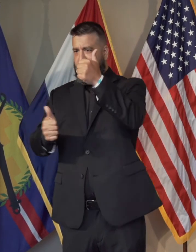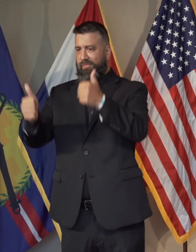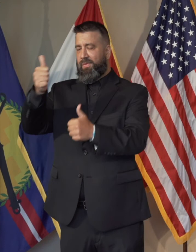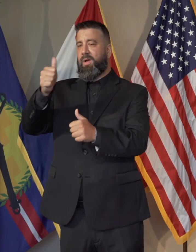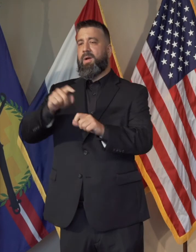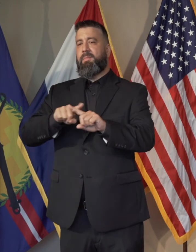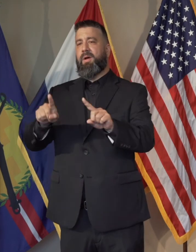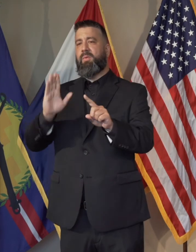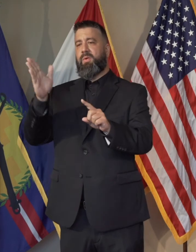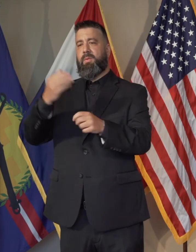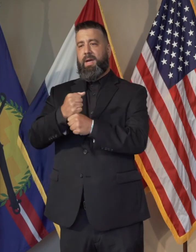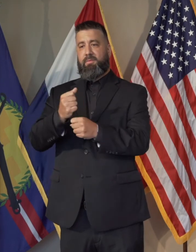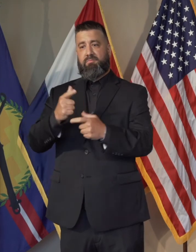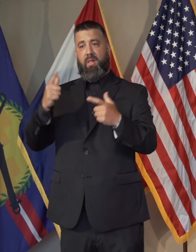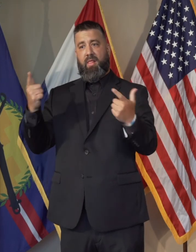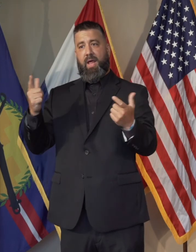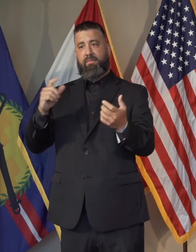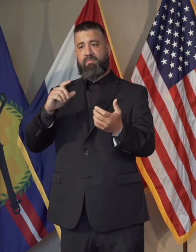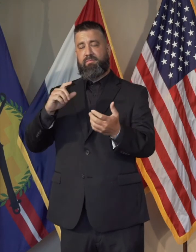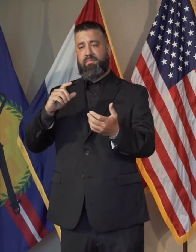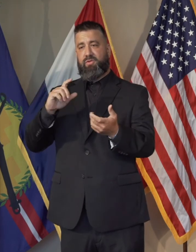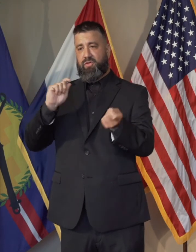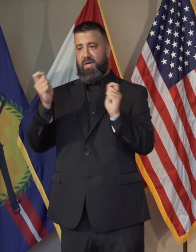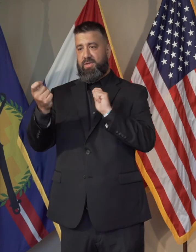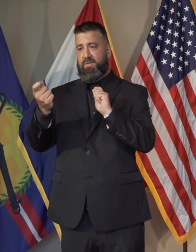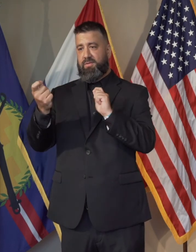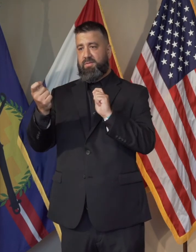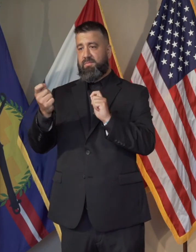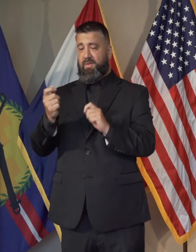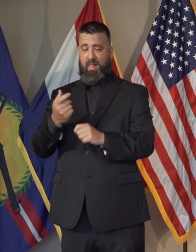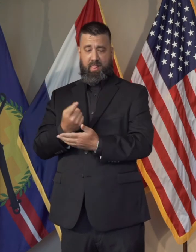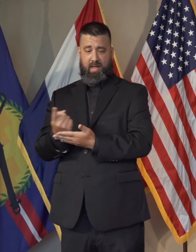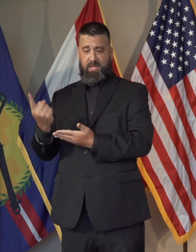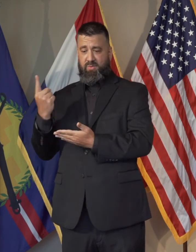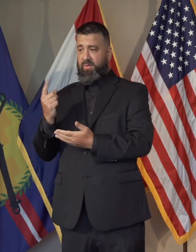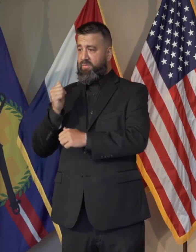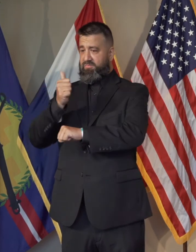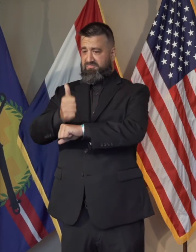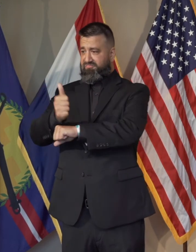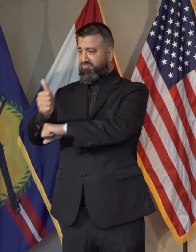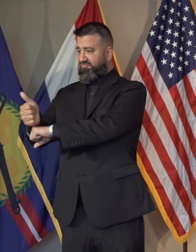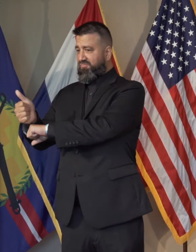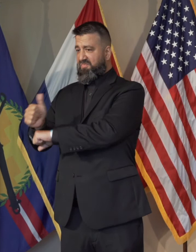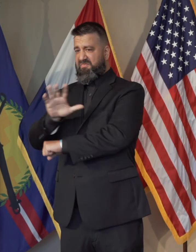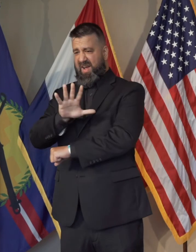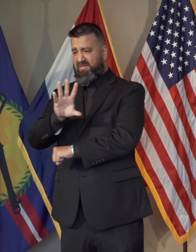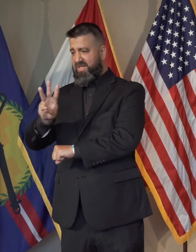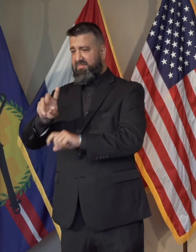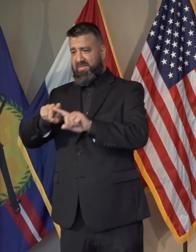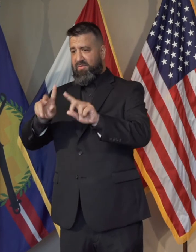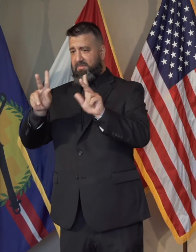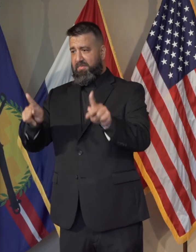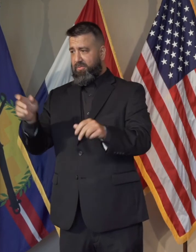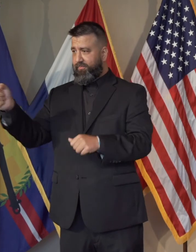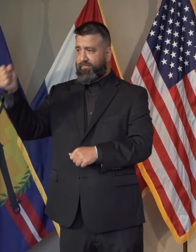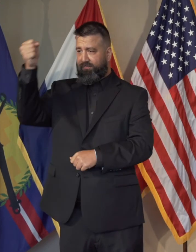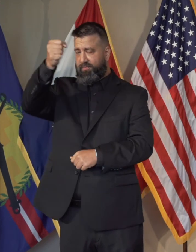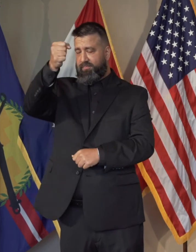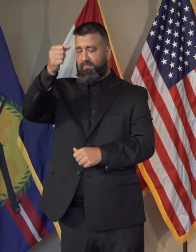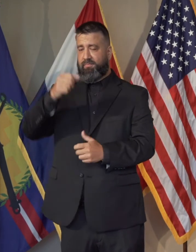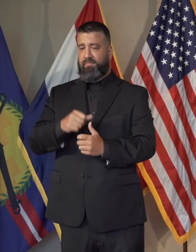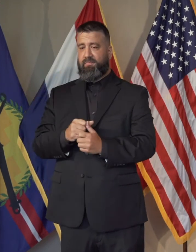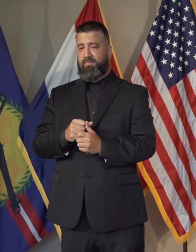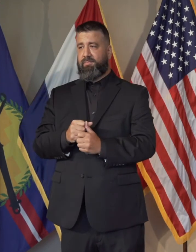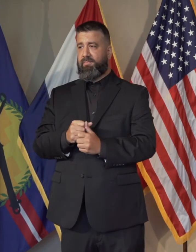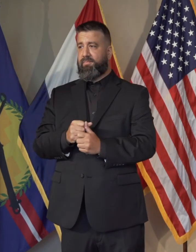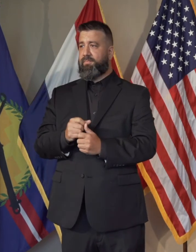going to make a lot of changes. We made 5 or 6 new appointments last week. We'll be making more in the coming weeks, and we'll be putting new people in new positions in county